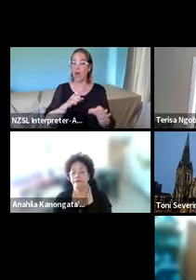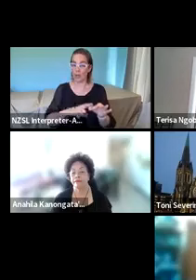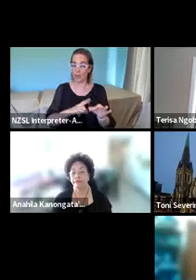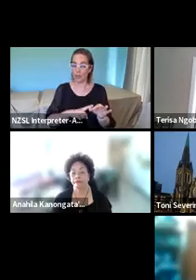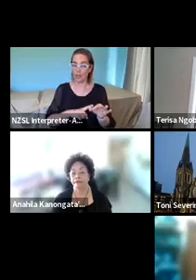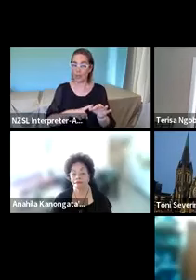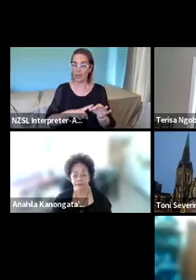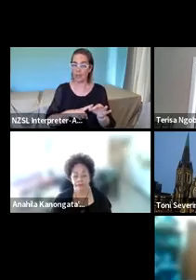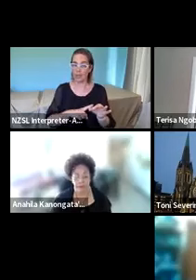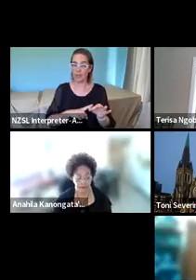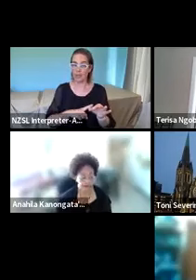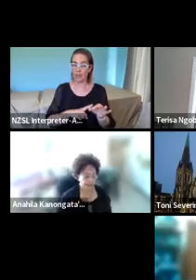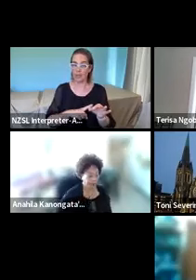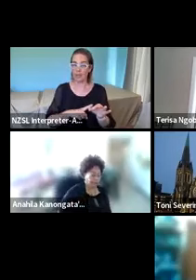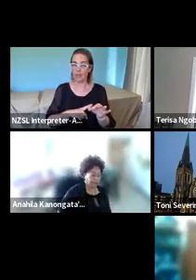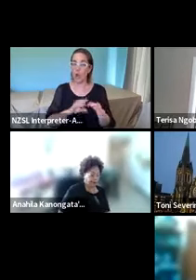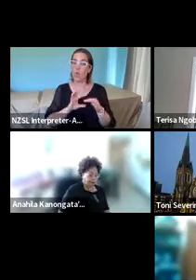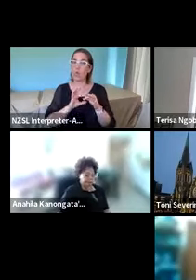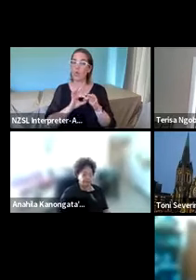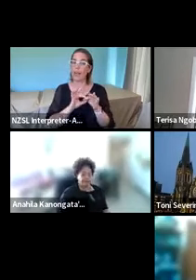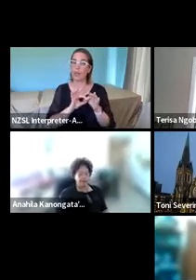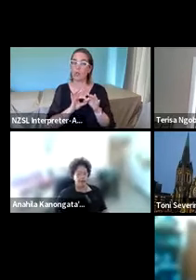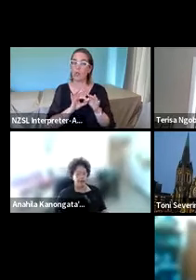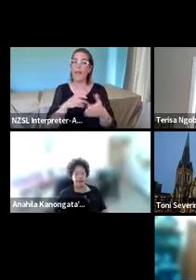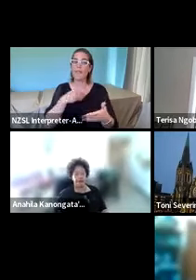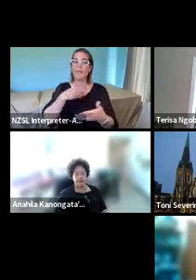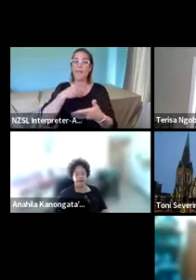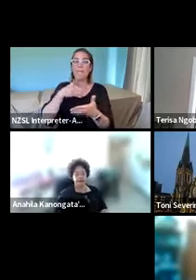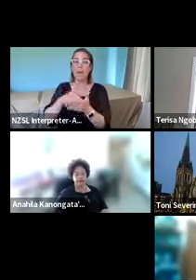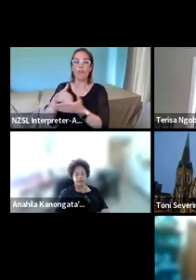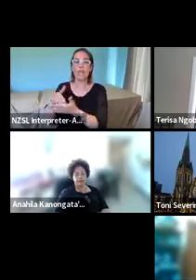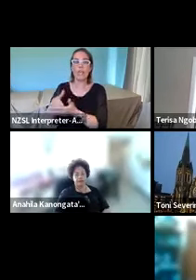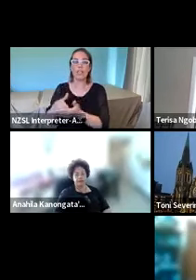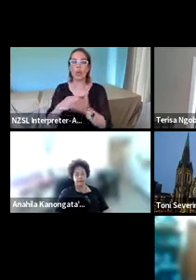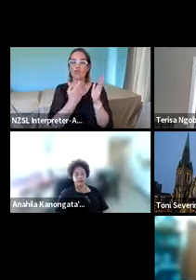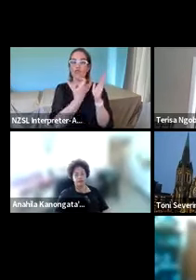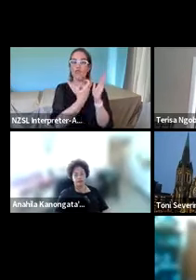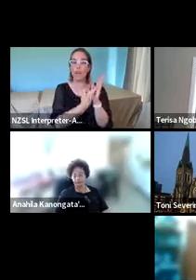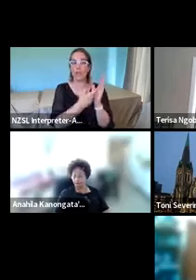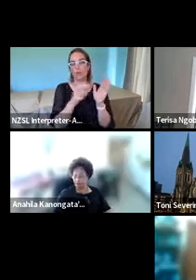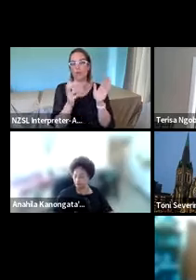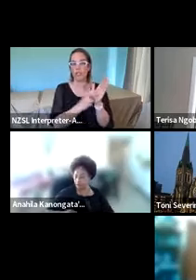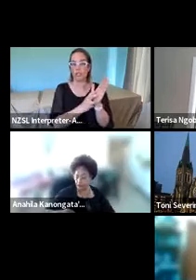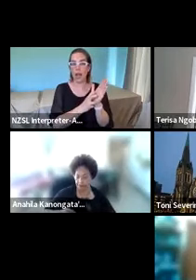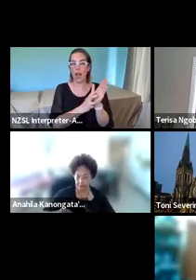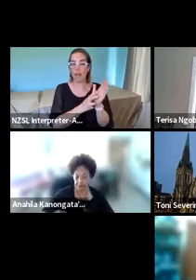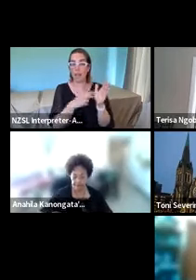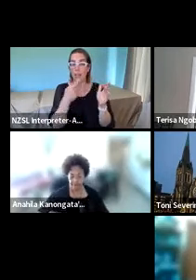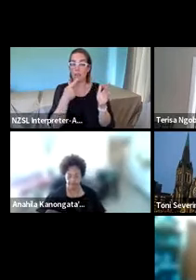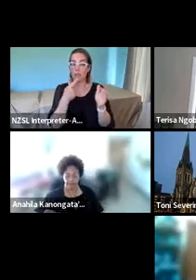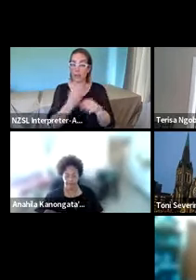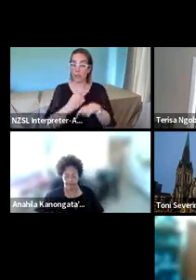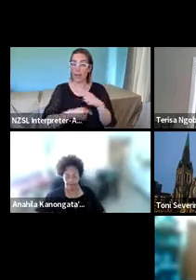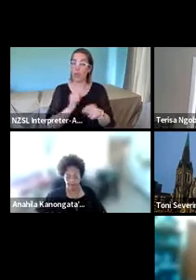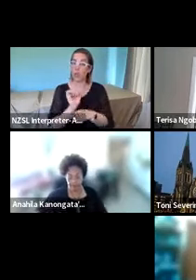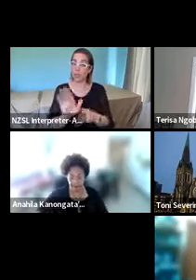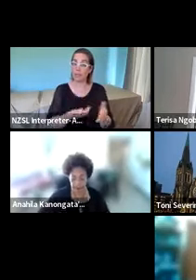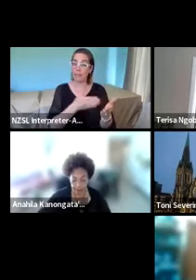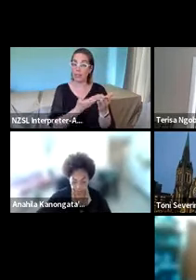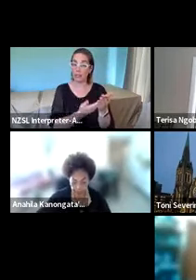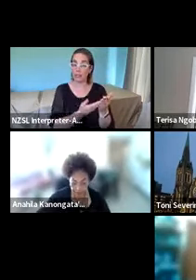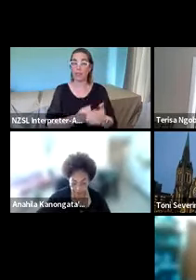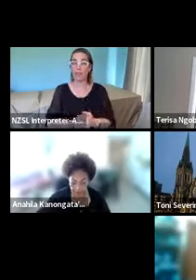around the barriers register that you've put in your submission. And this is something I've been picking up.